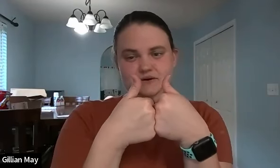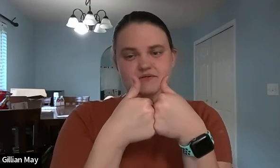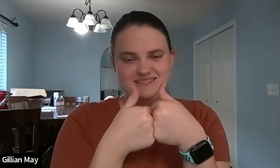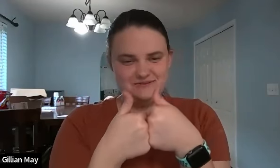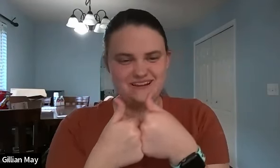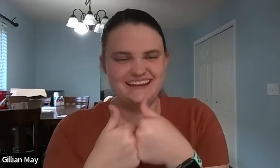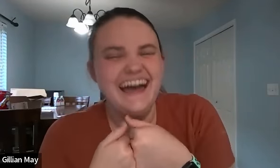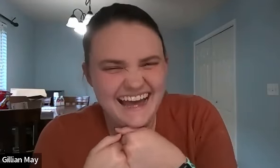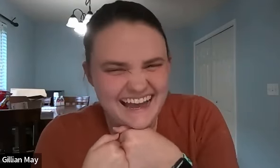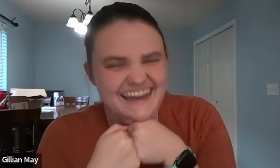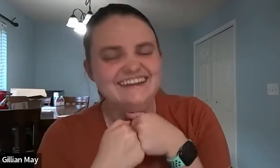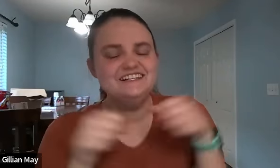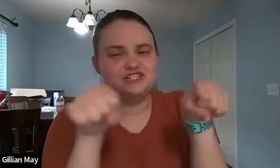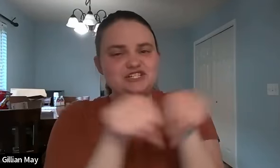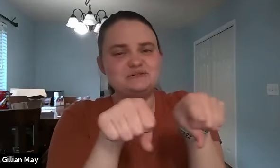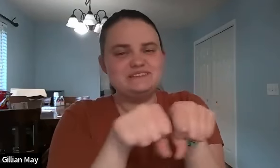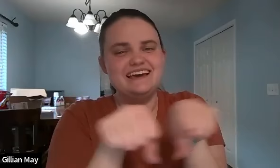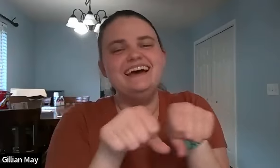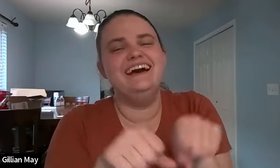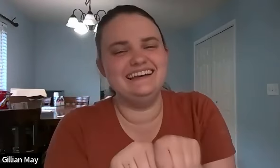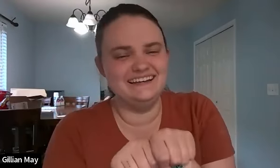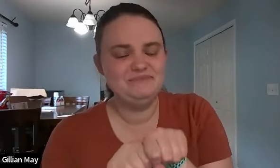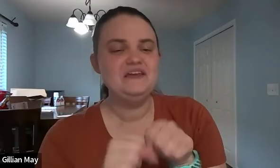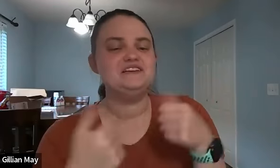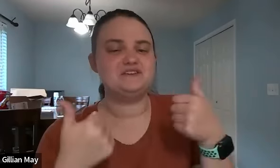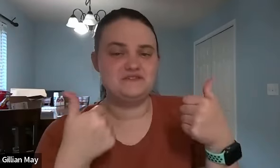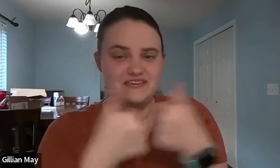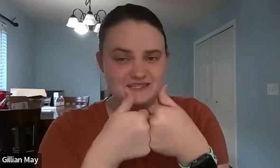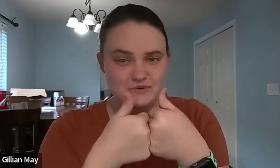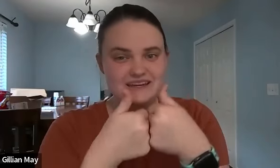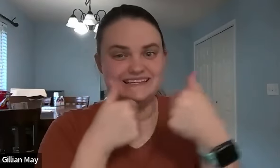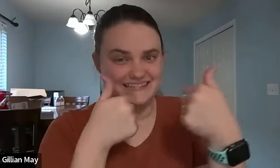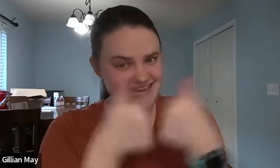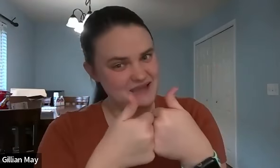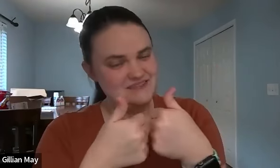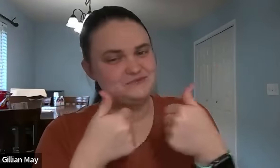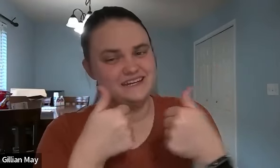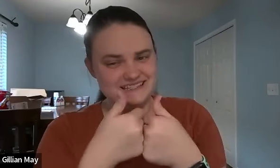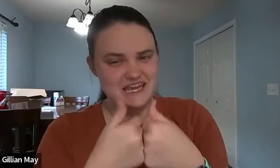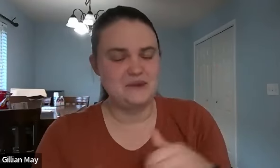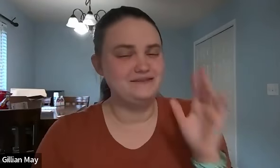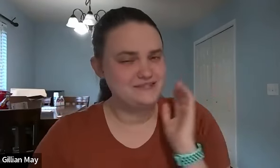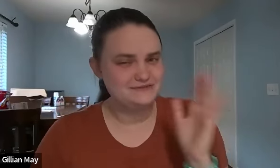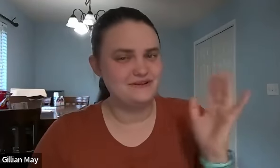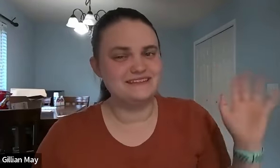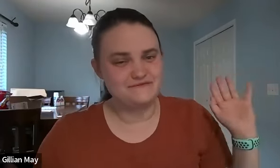So this one, shoes. So this one is game. This one is game. I did realize that first